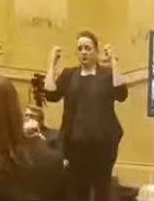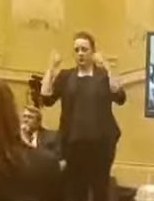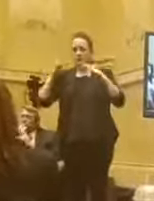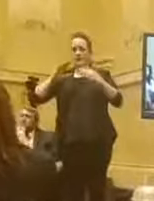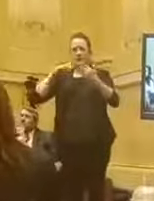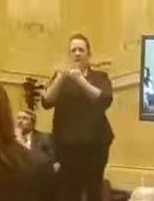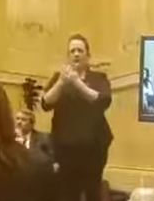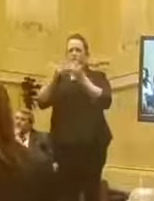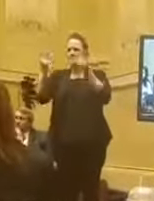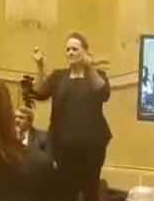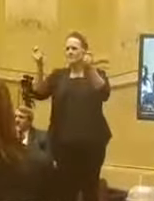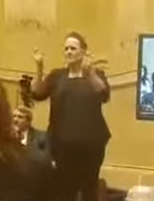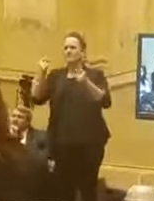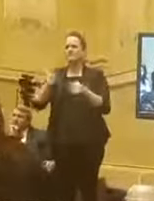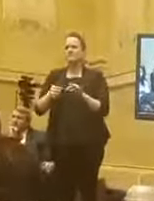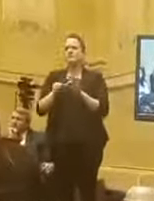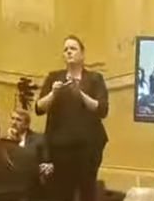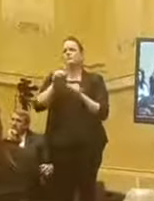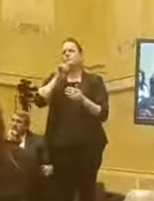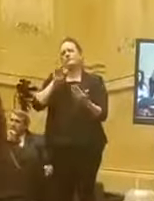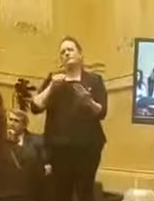versus real-time,